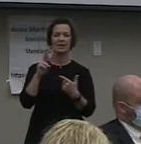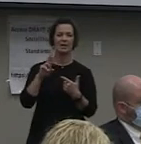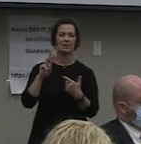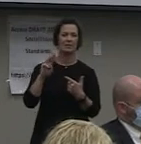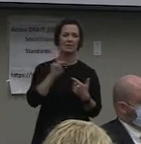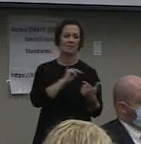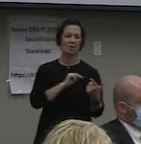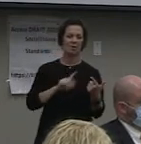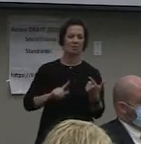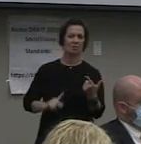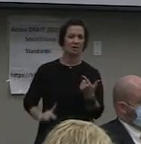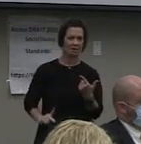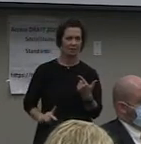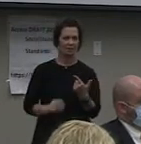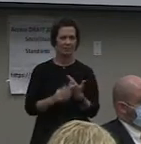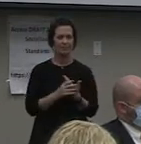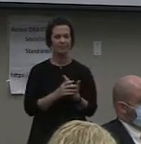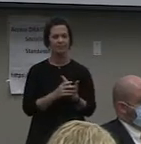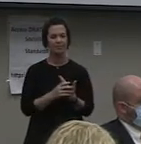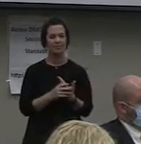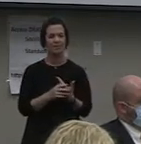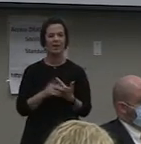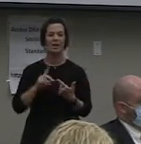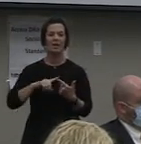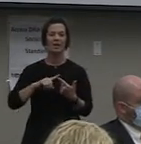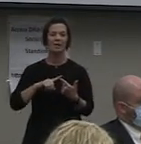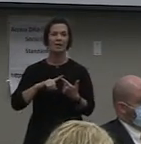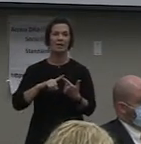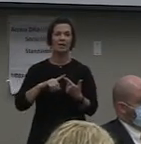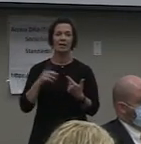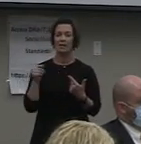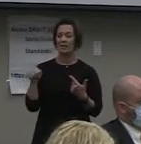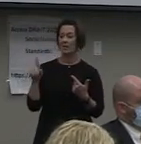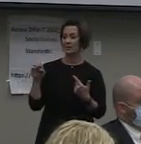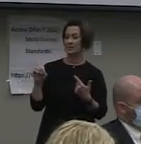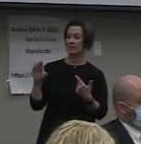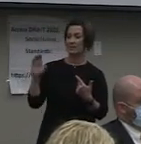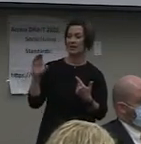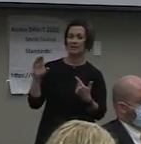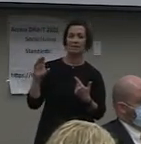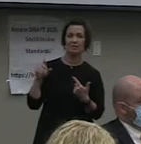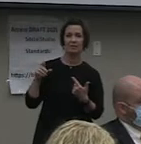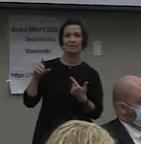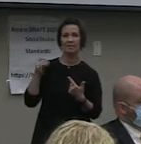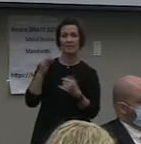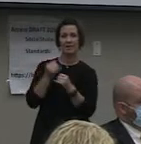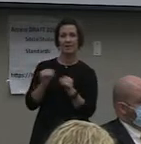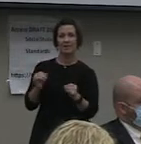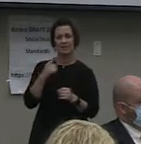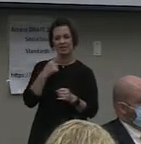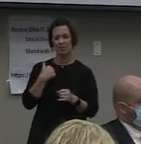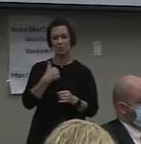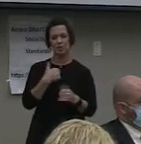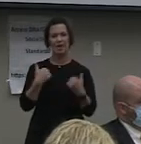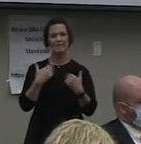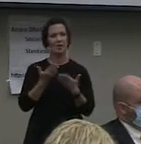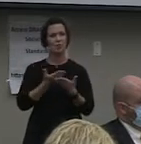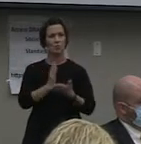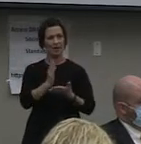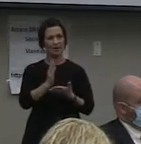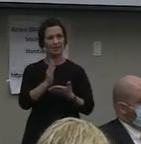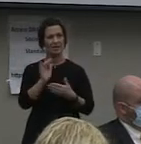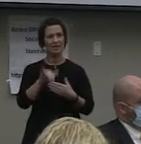King Jr. insisted? Second, what does the Declaration mean by asserting that we possess rights that